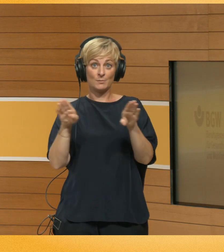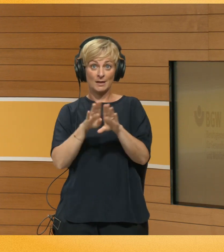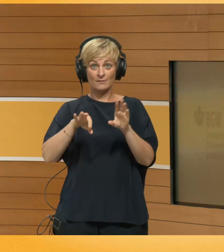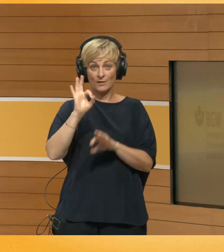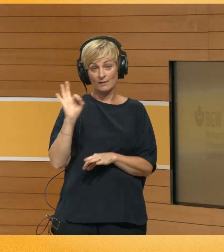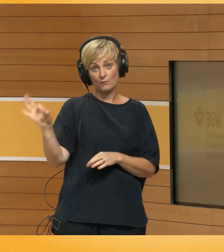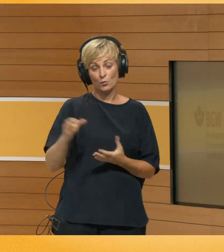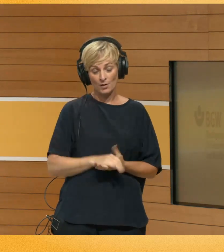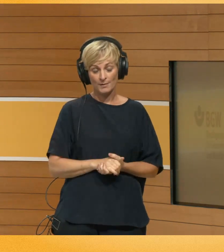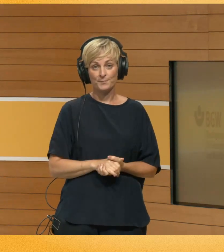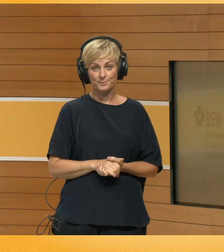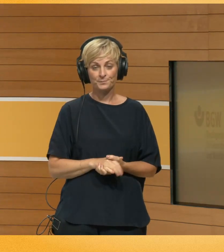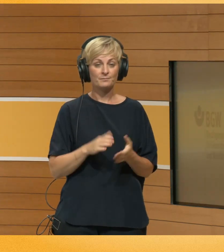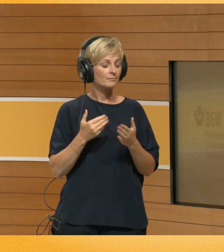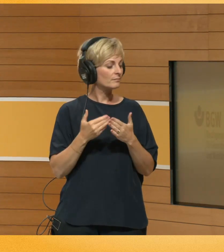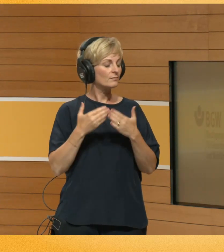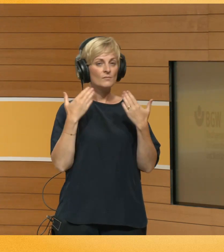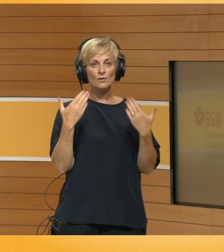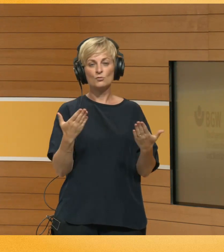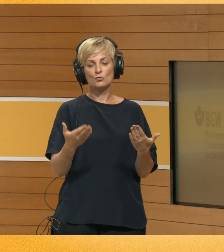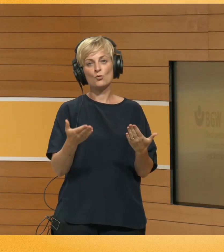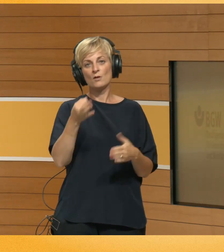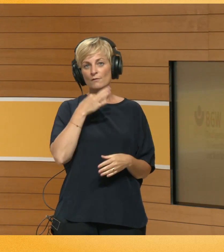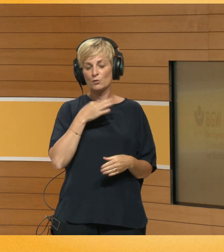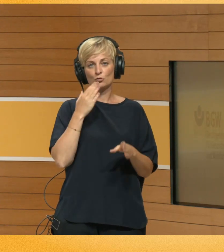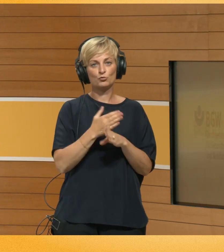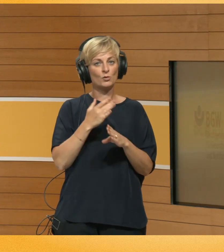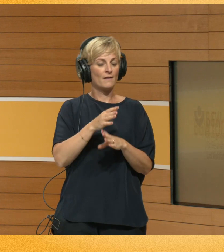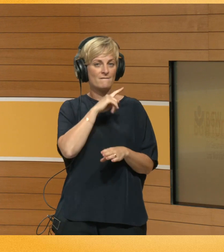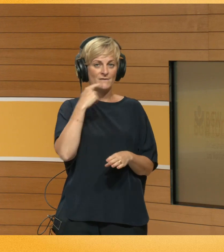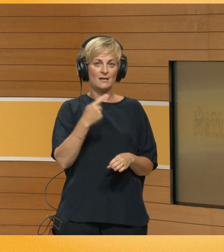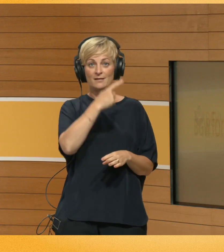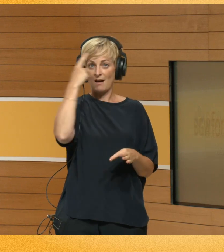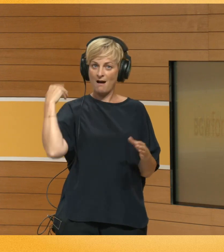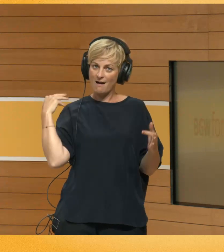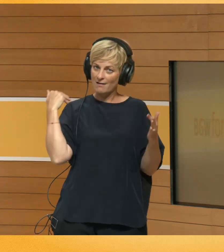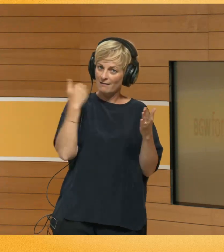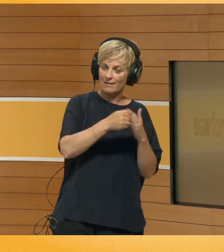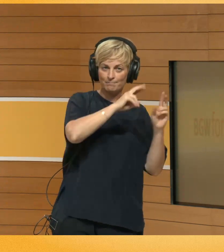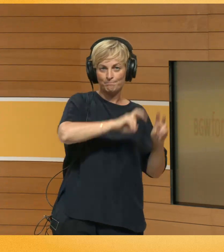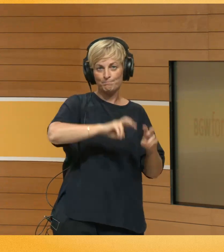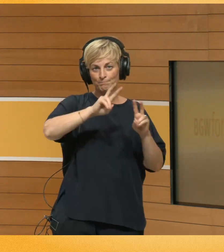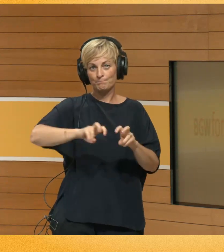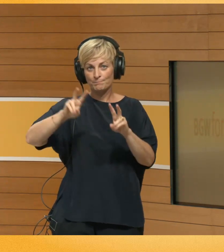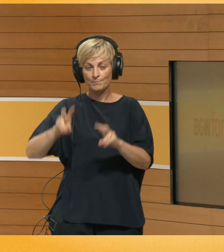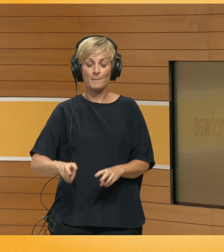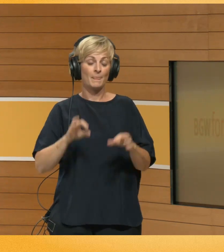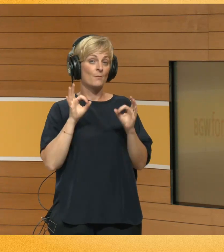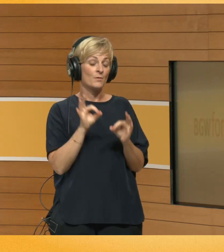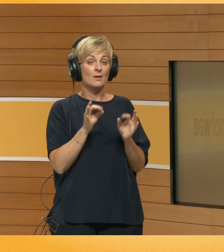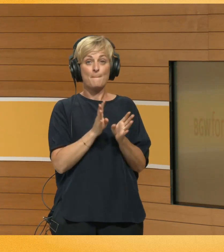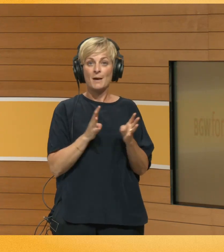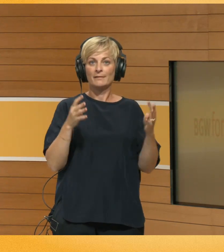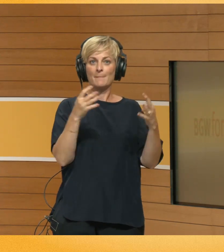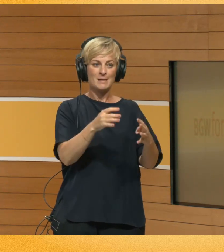that we've been asking for decades, but the pandemic put it front and center. Now occupational health, unfortunately